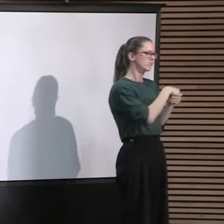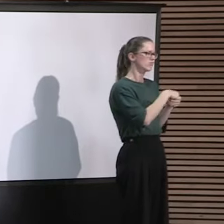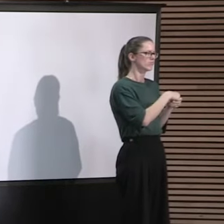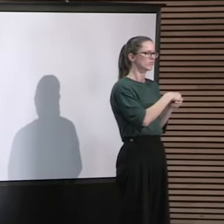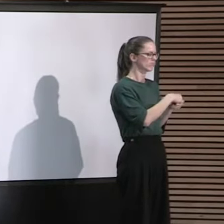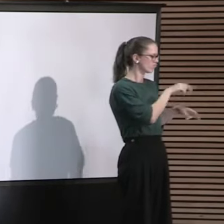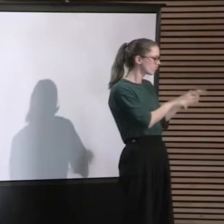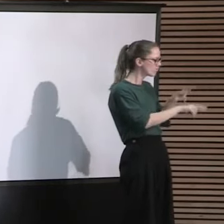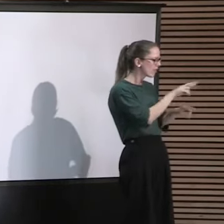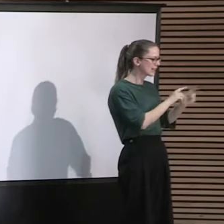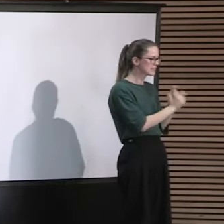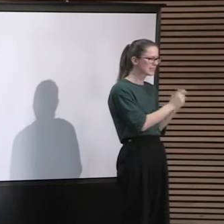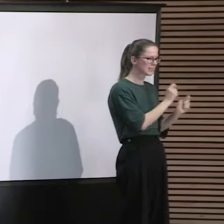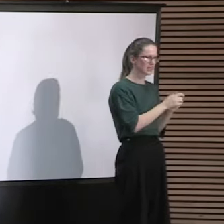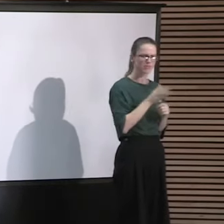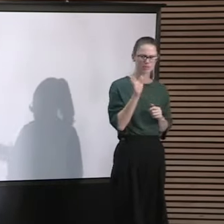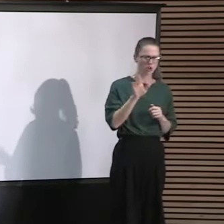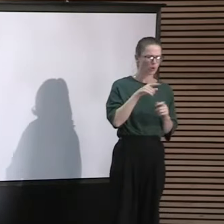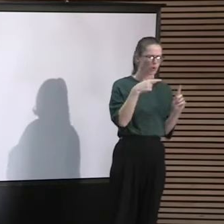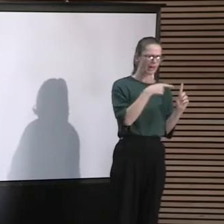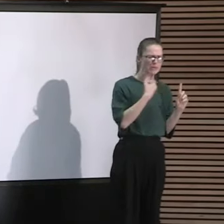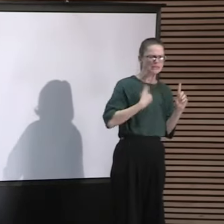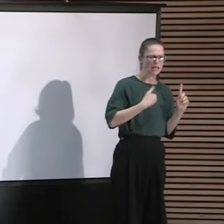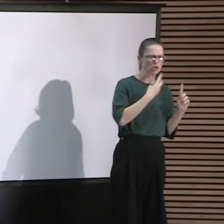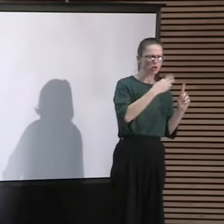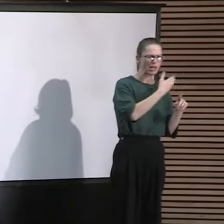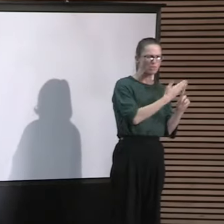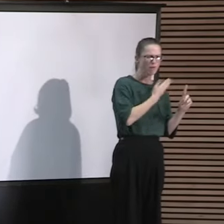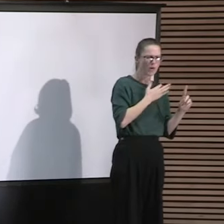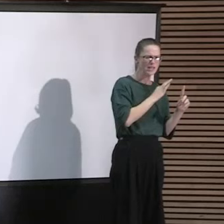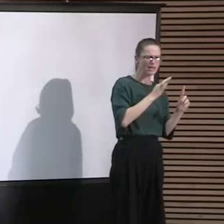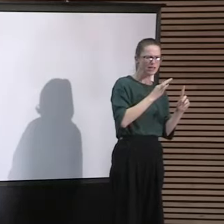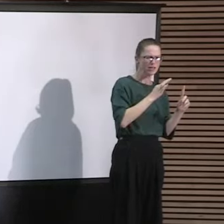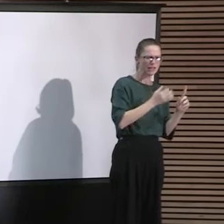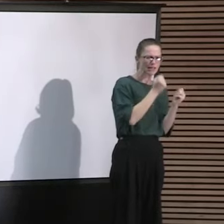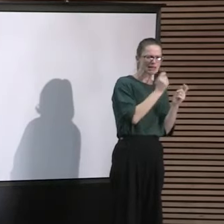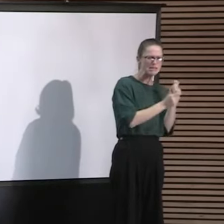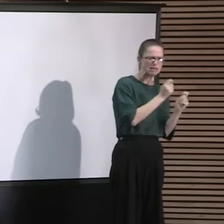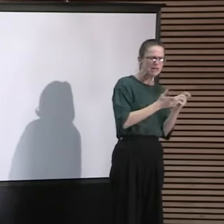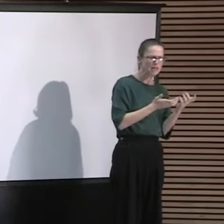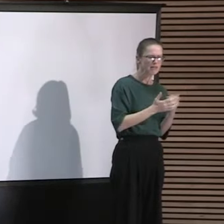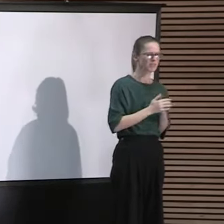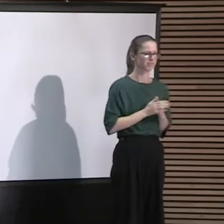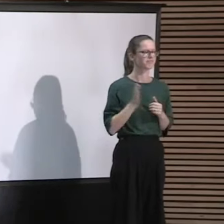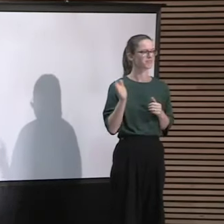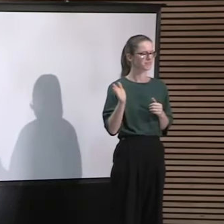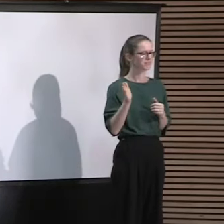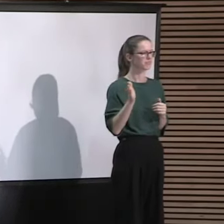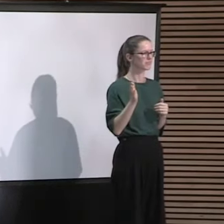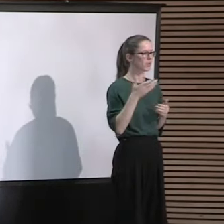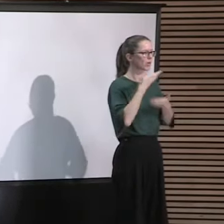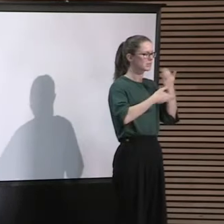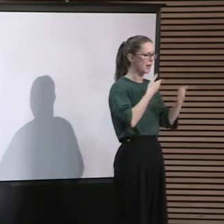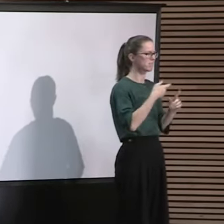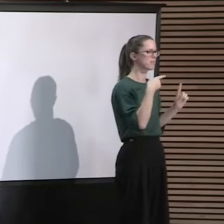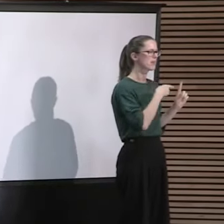routine surveillance testing. His symptoms onset 2 days before. Yes, perhaps I could just talk to that, knowing the clinical picture. So he